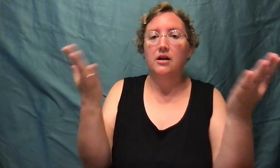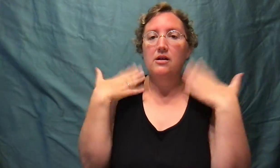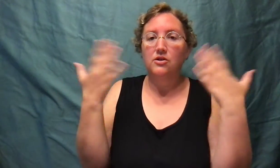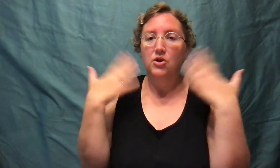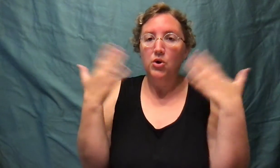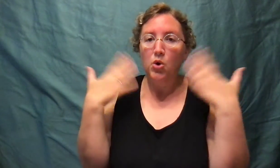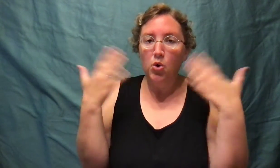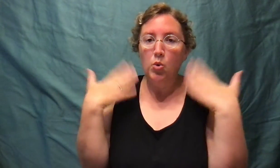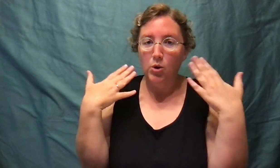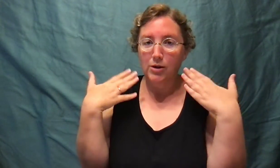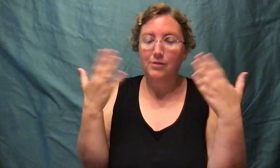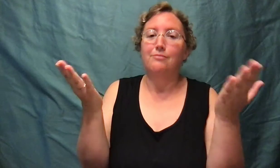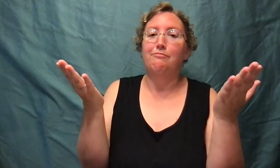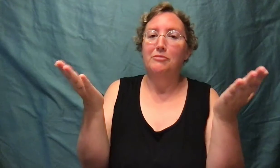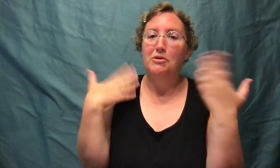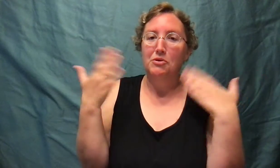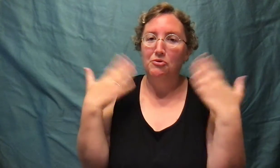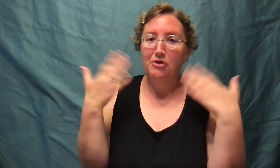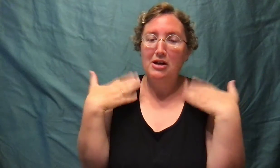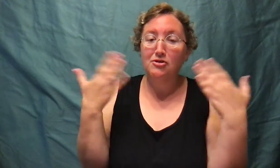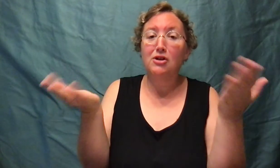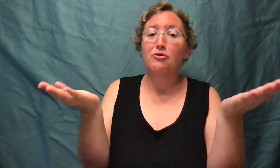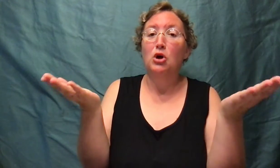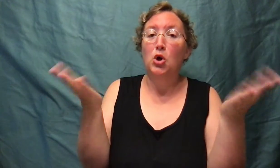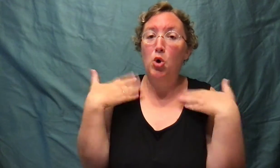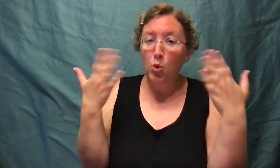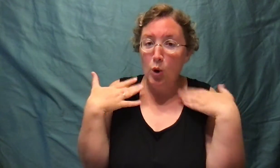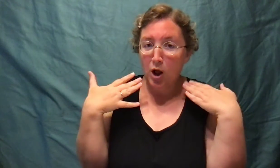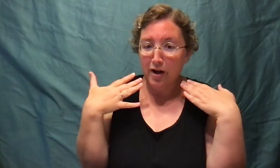is cool. You fan yourself to cool off.